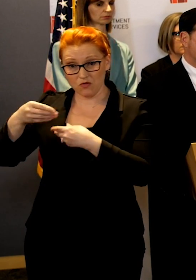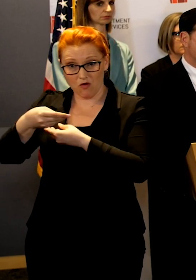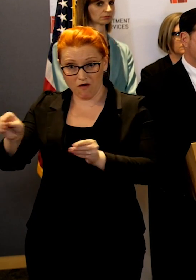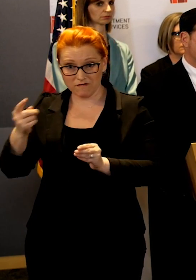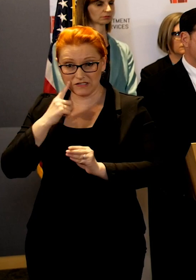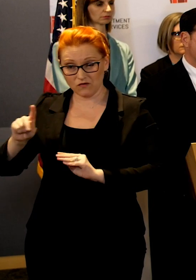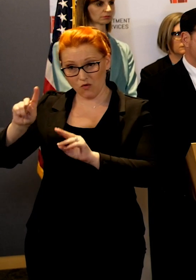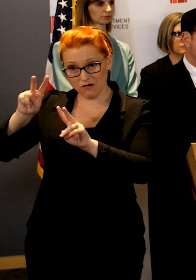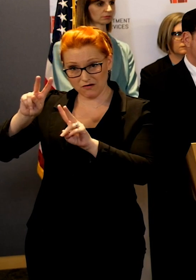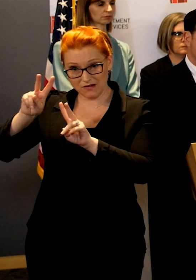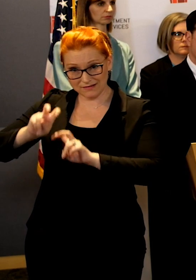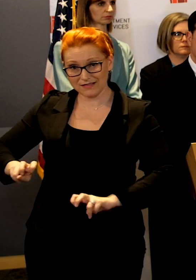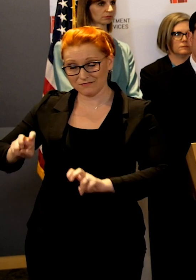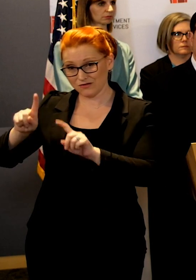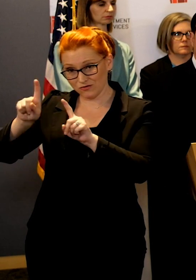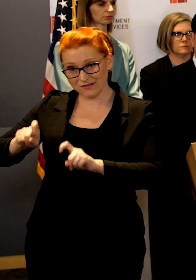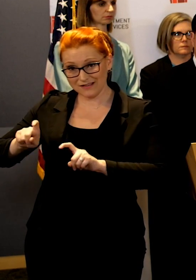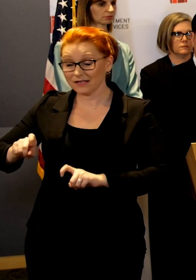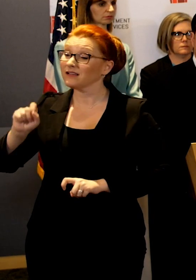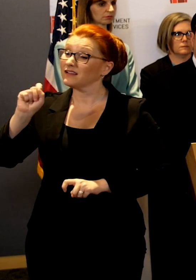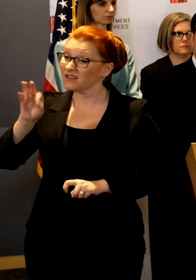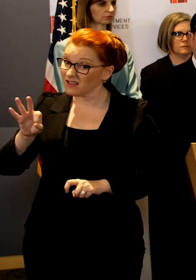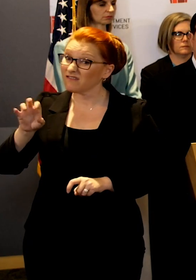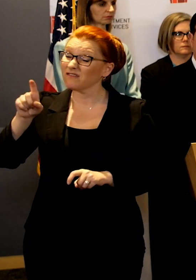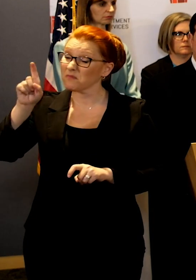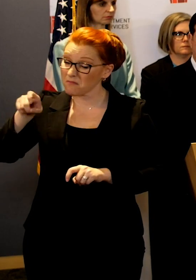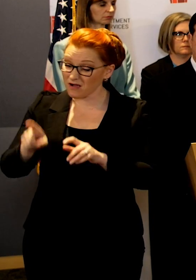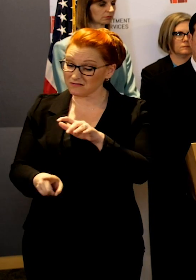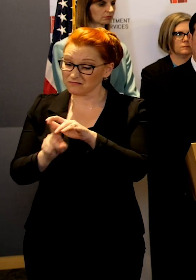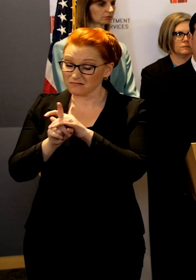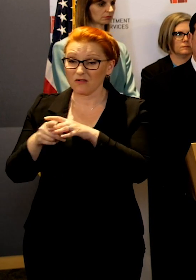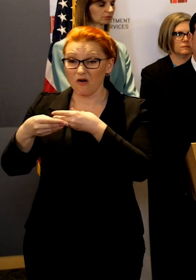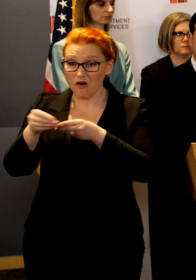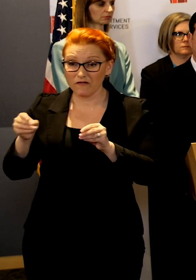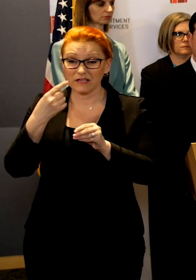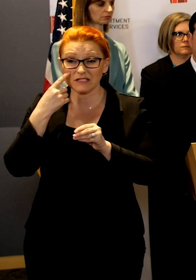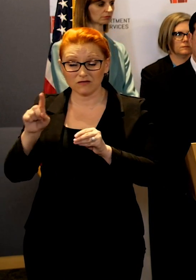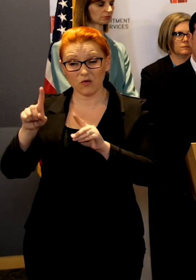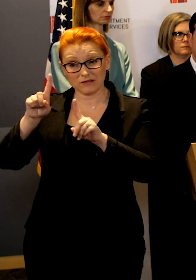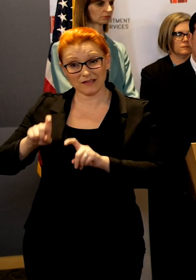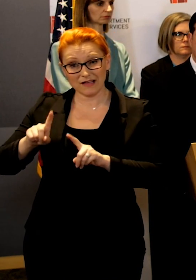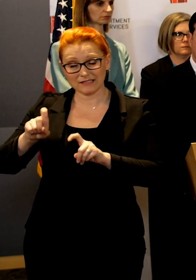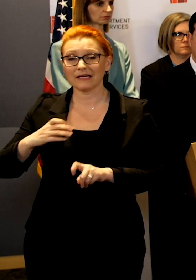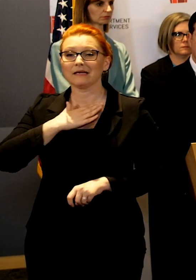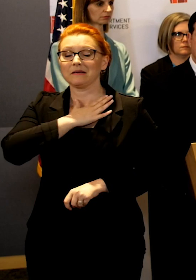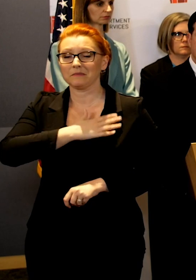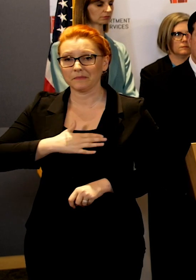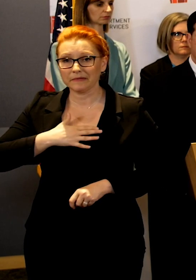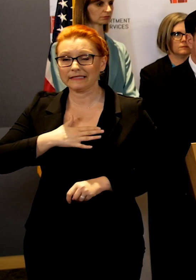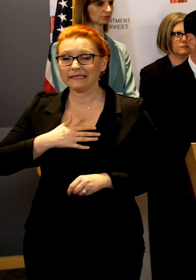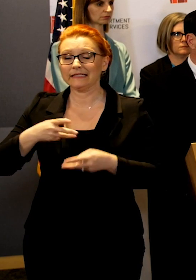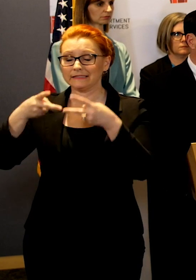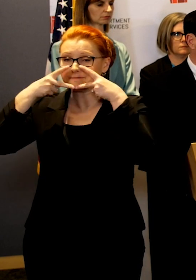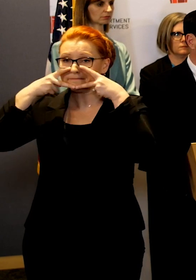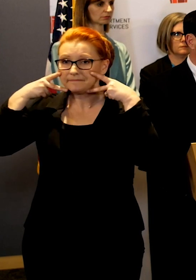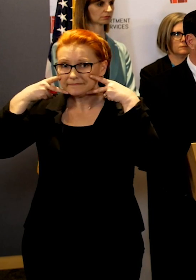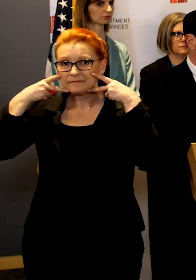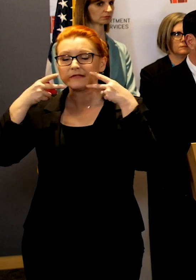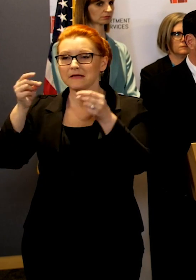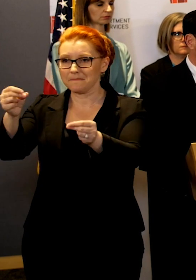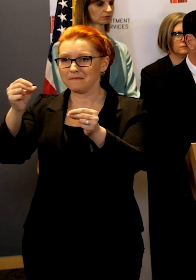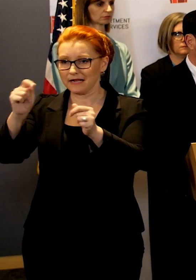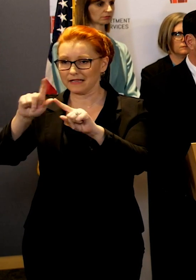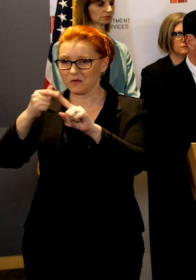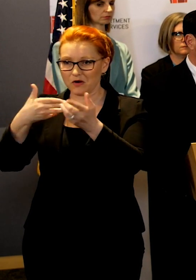testing. If you must come to the site for assessment or possible testing, we ask you to mask yourself immediately